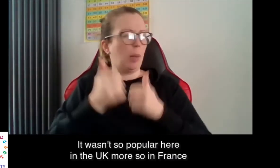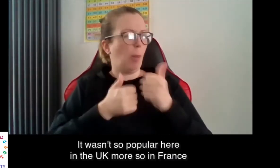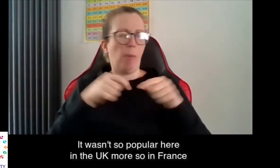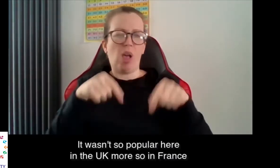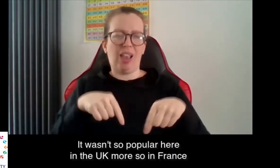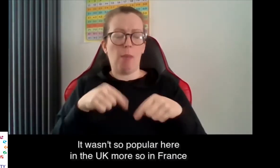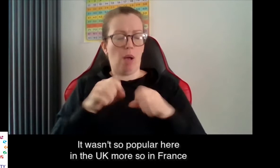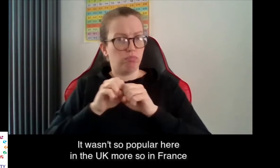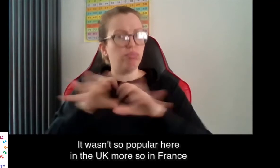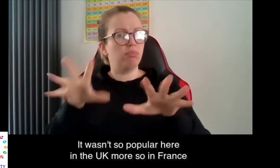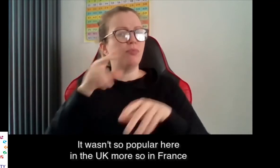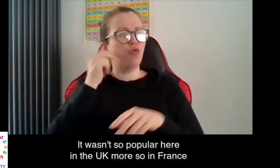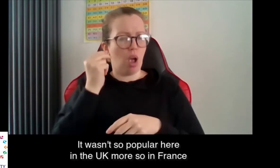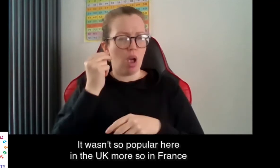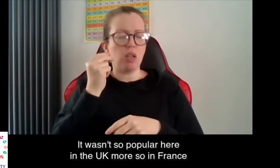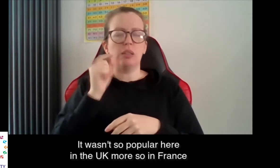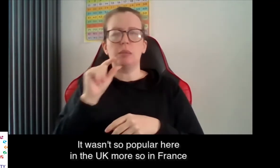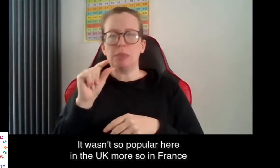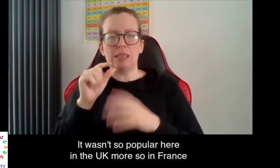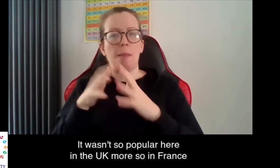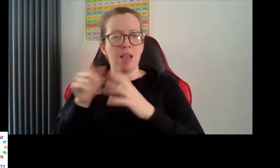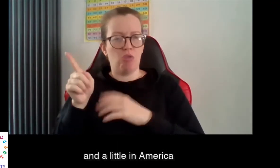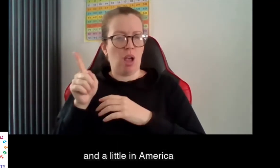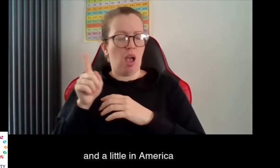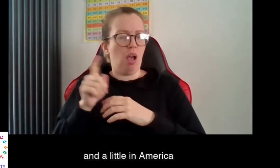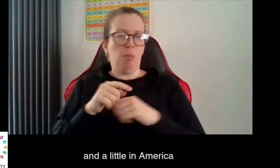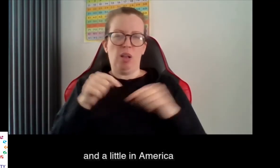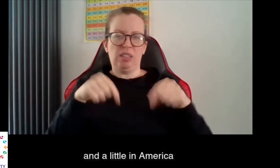UK, more so in France and a little in America.